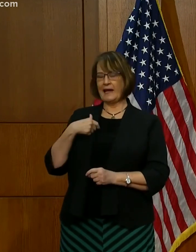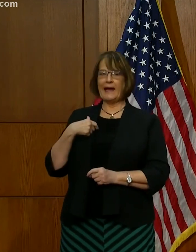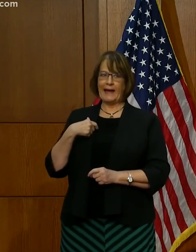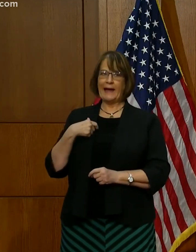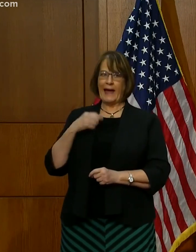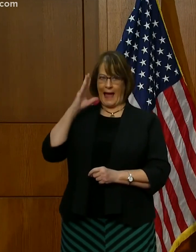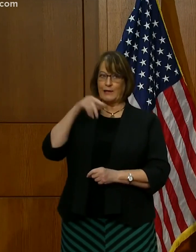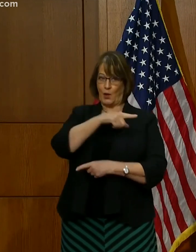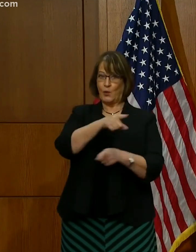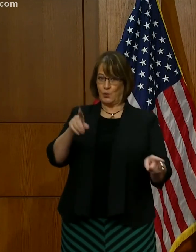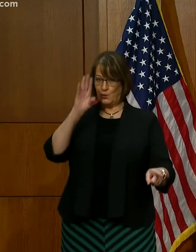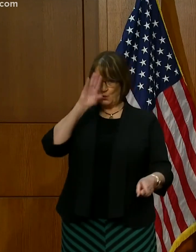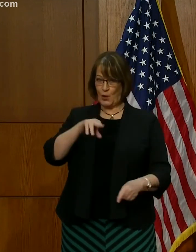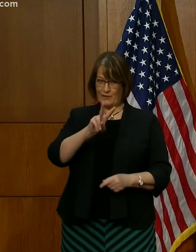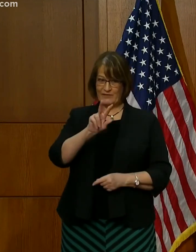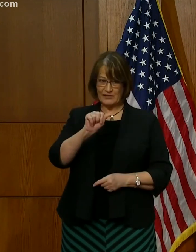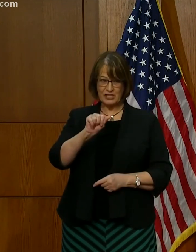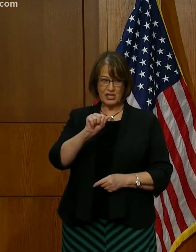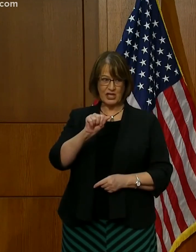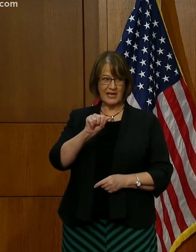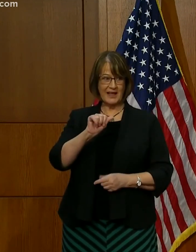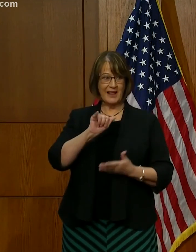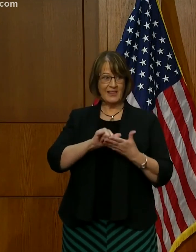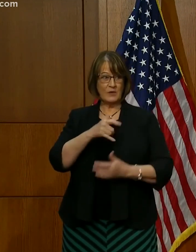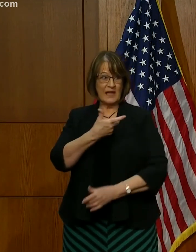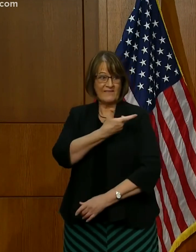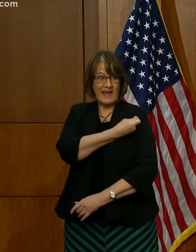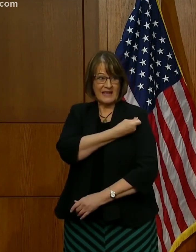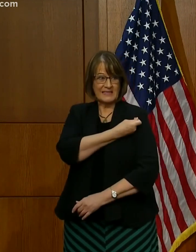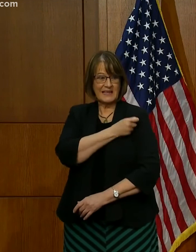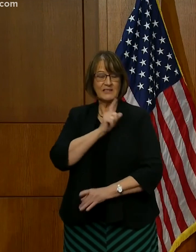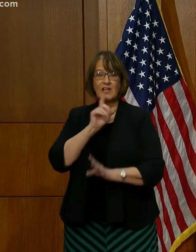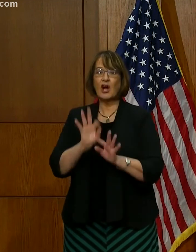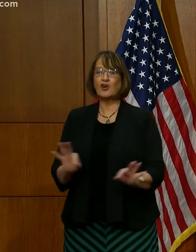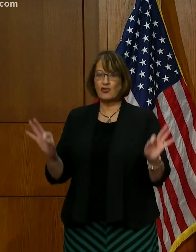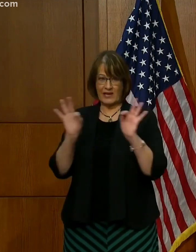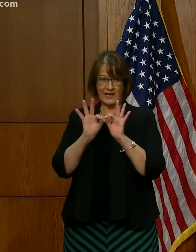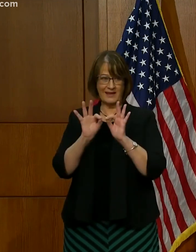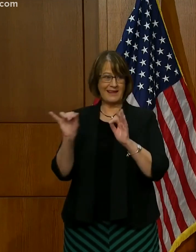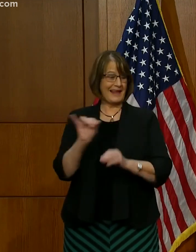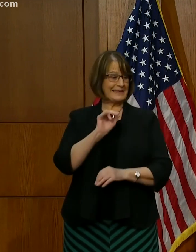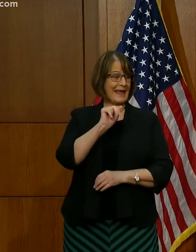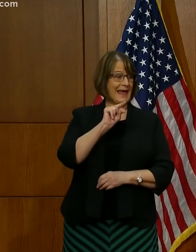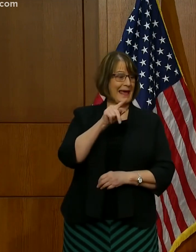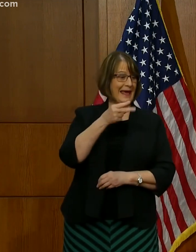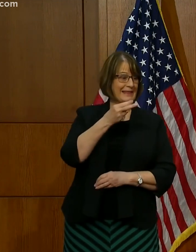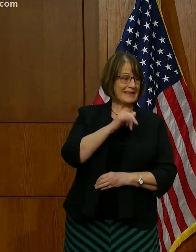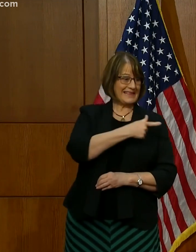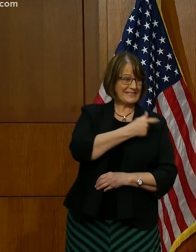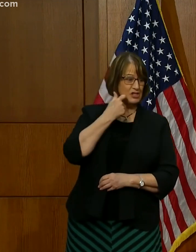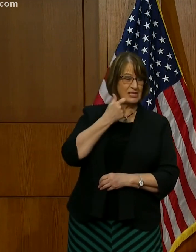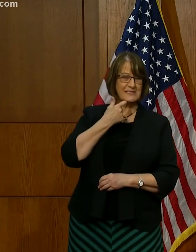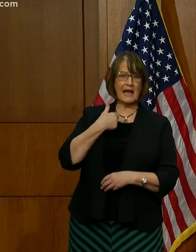tell you, Virginia, that these vaccinations are critical. Just as Anthony said, I want everyone to be able to